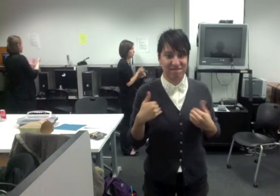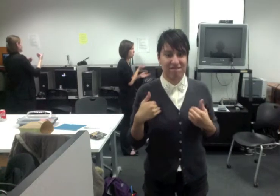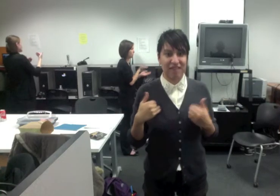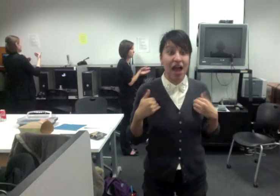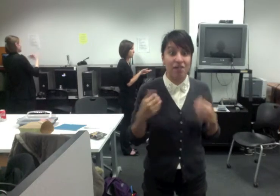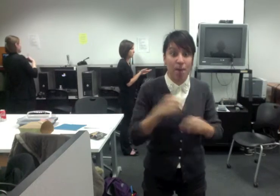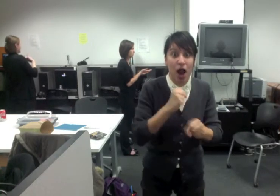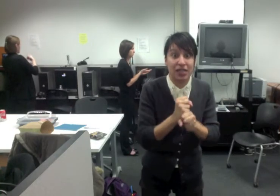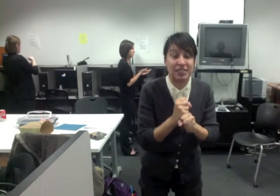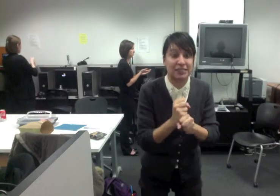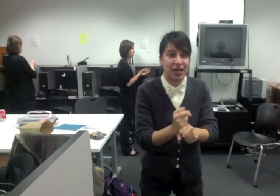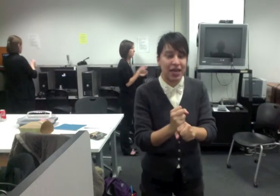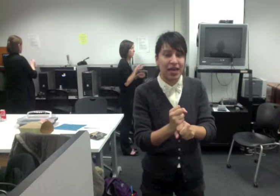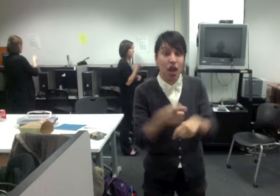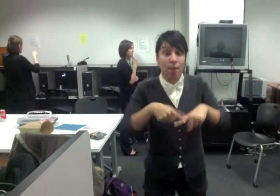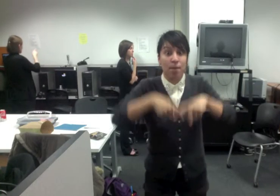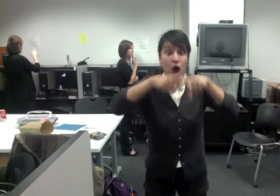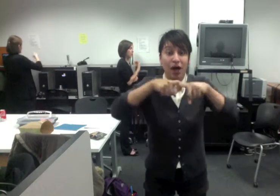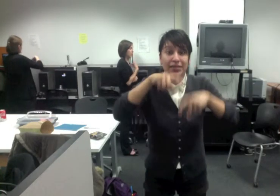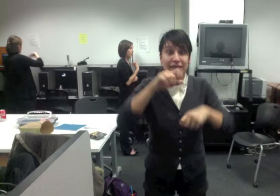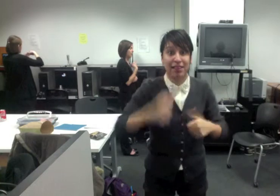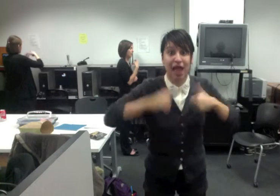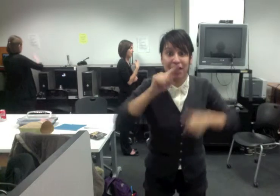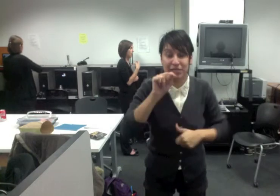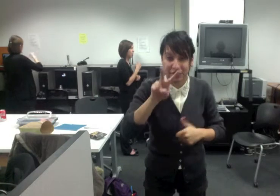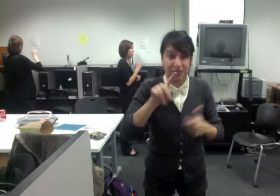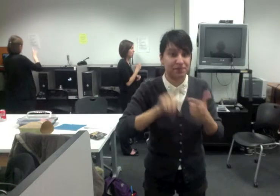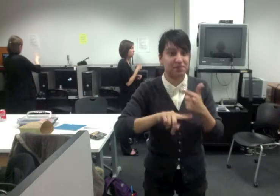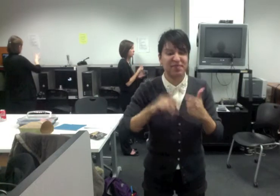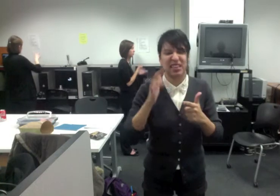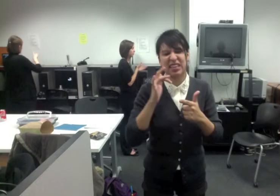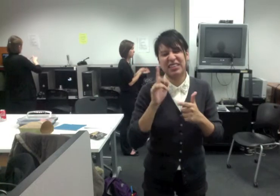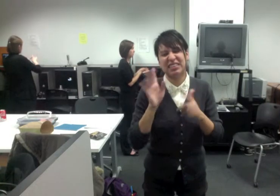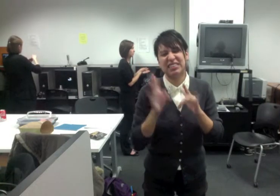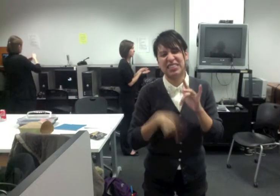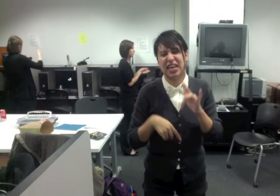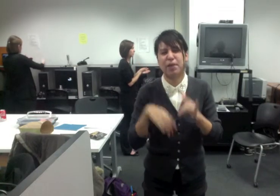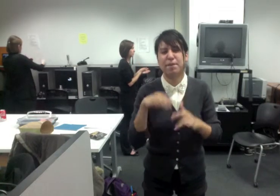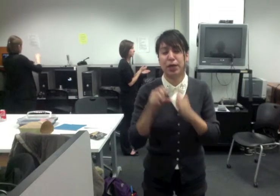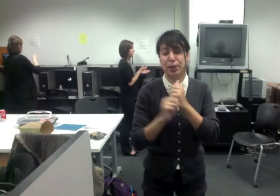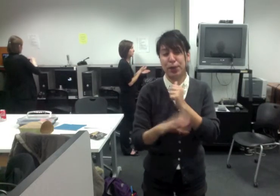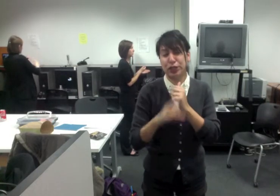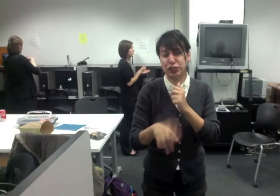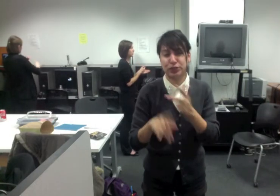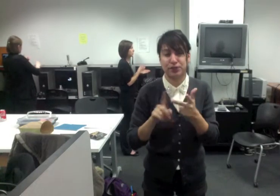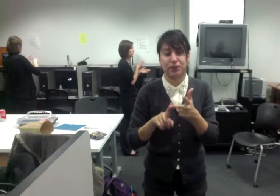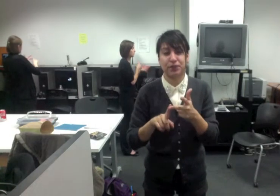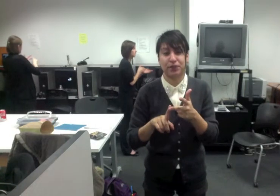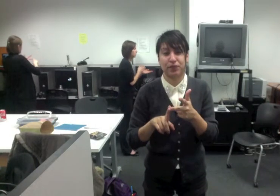skips commercials, rewinds live TV, and memorizes your viewing habits without you even asking. And the